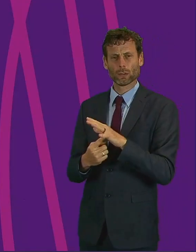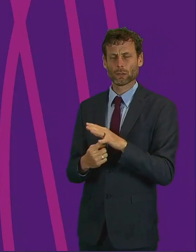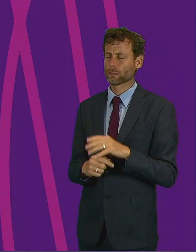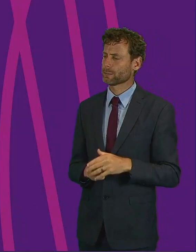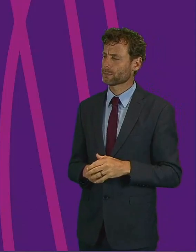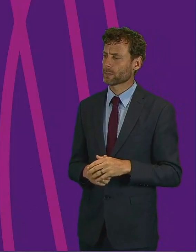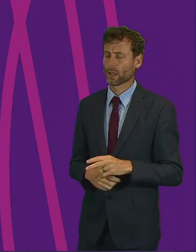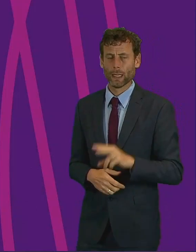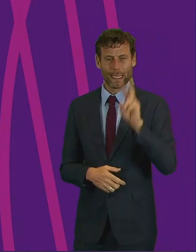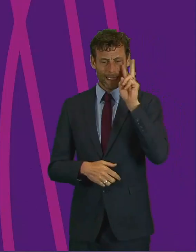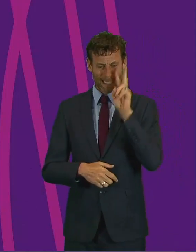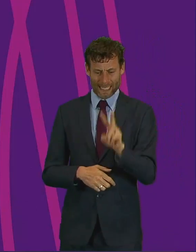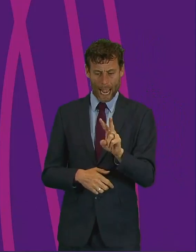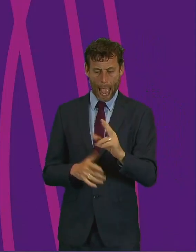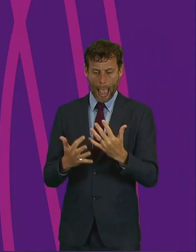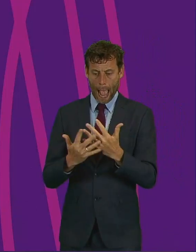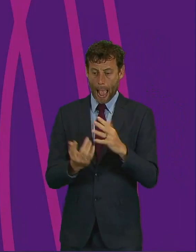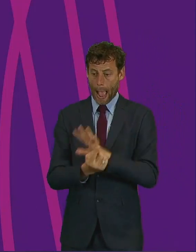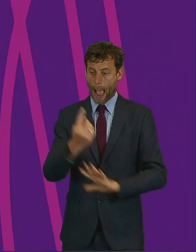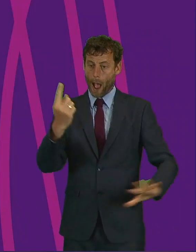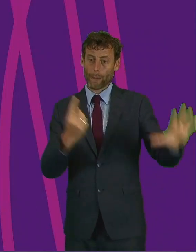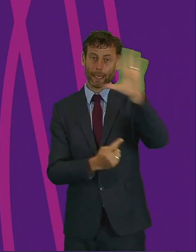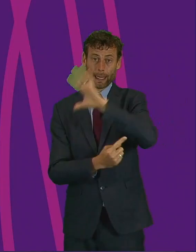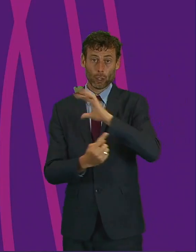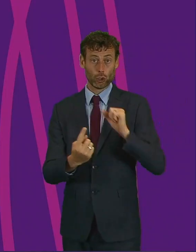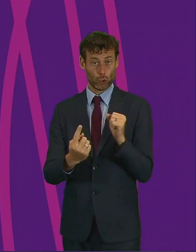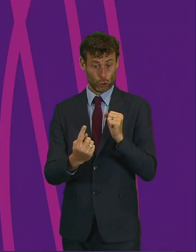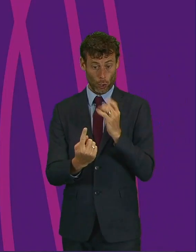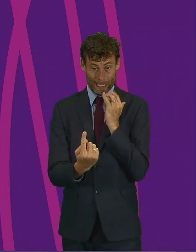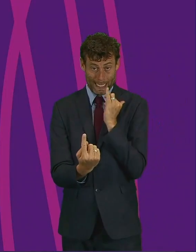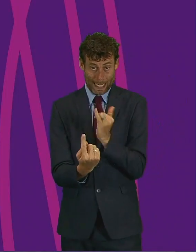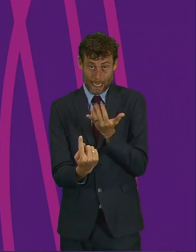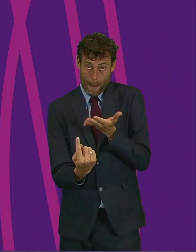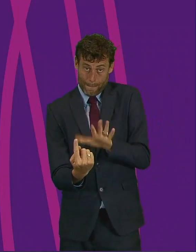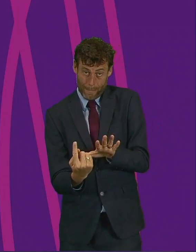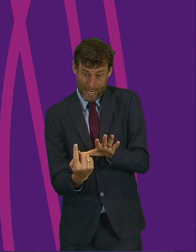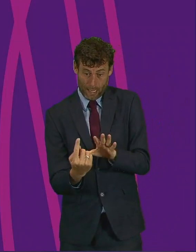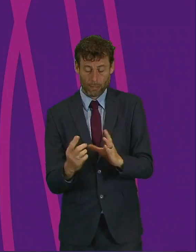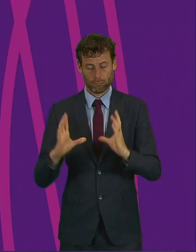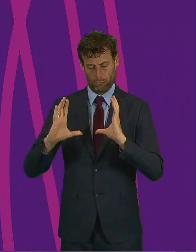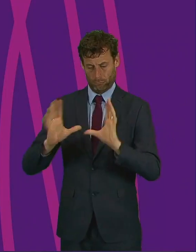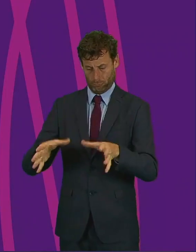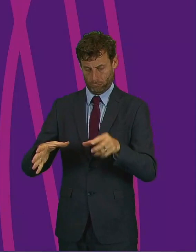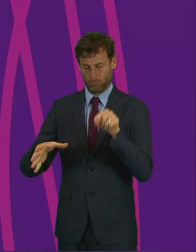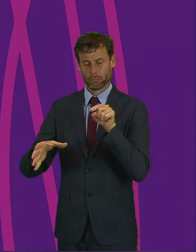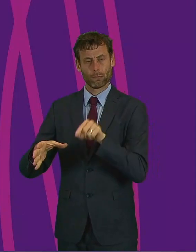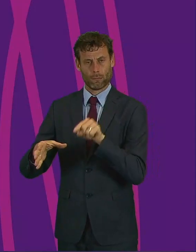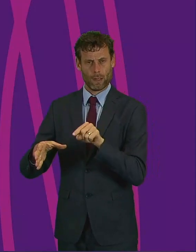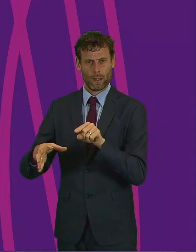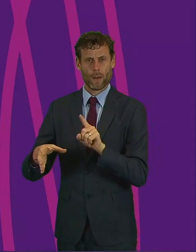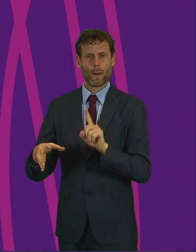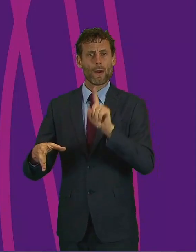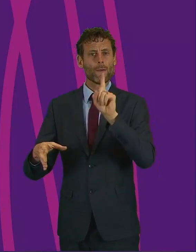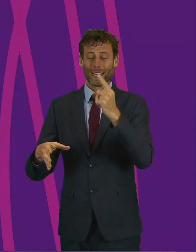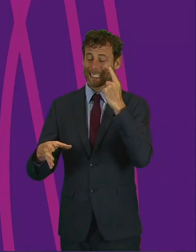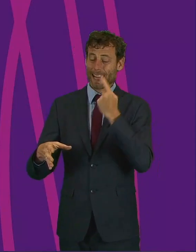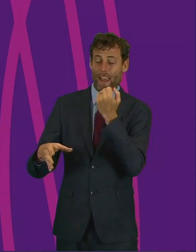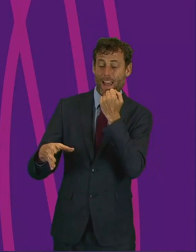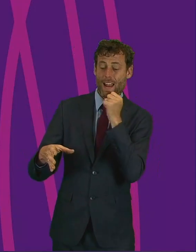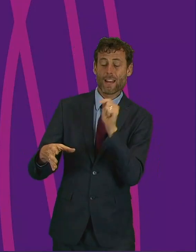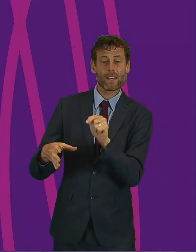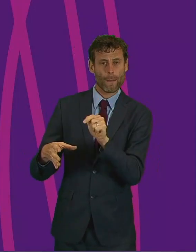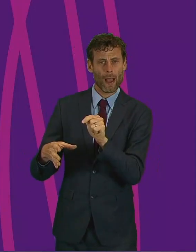for tests, but I think it is also important to remind people that the dynamics underneath that headline number are